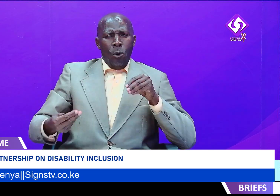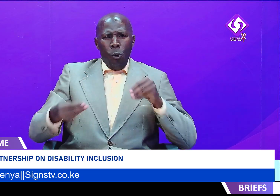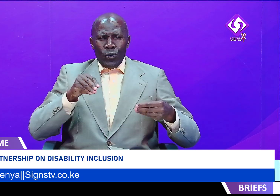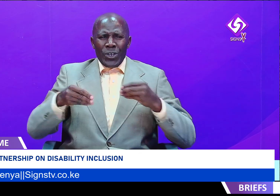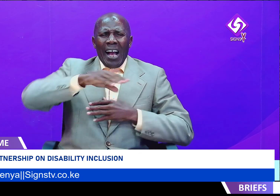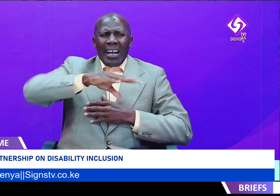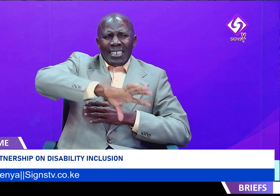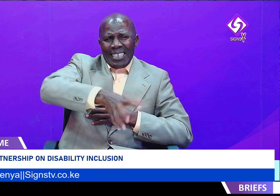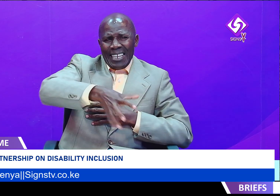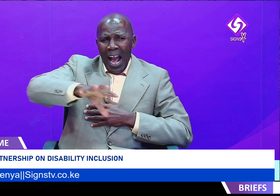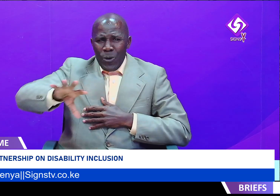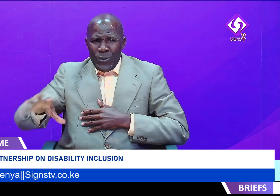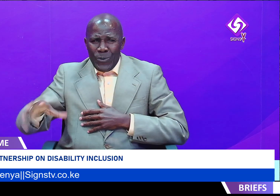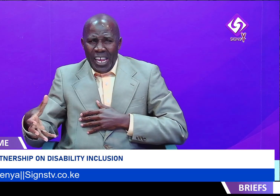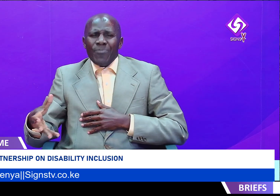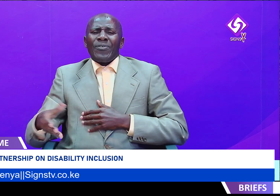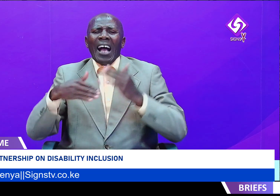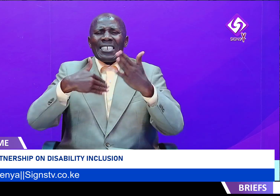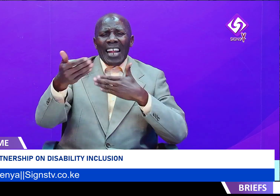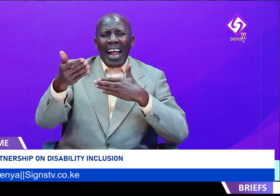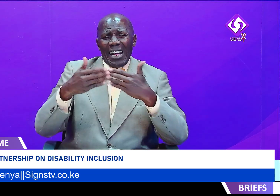Collaborations with partners such as